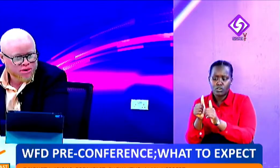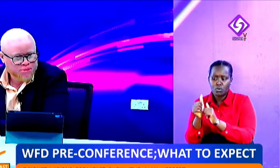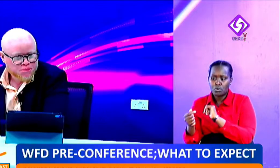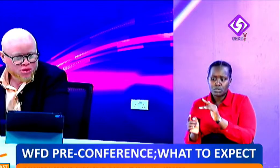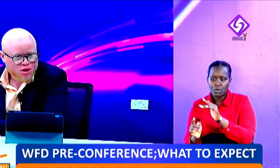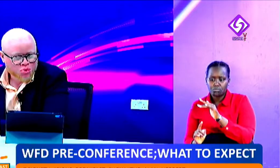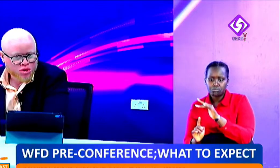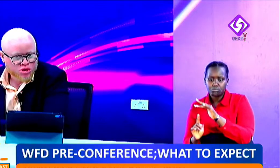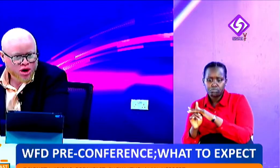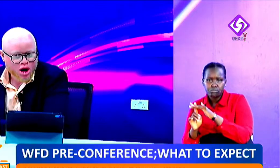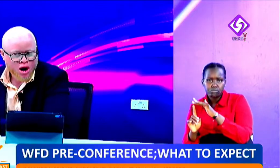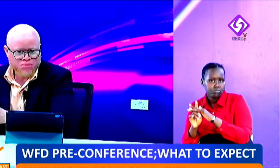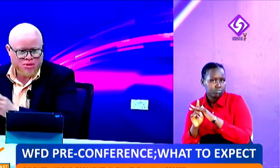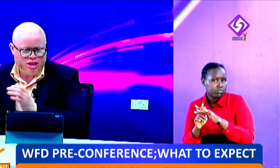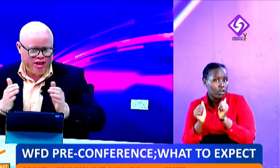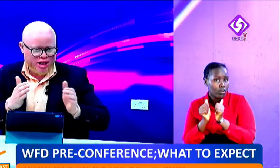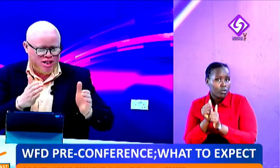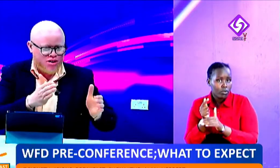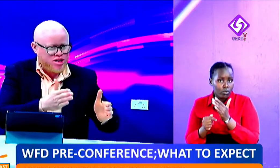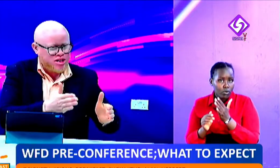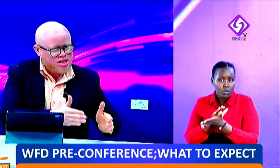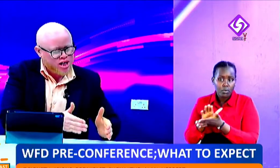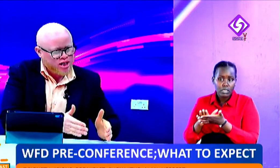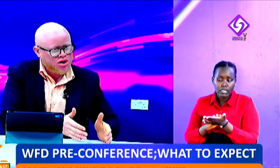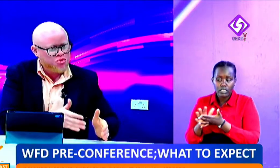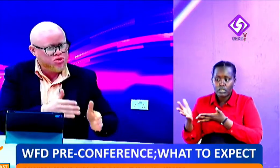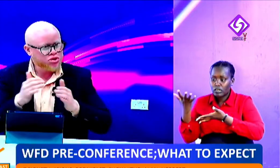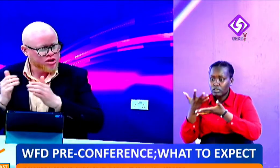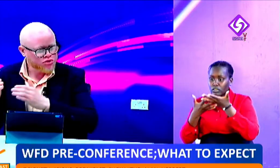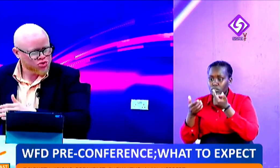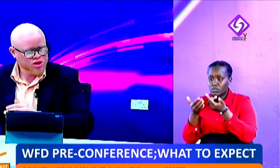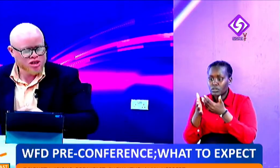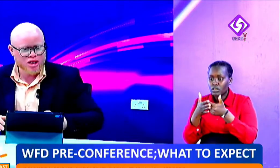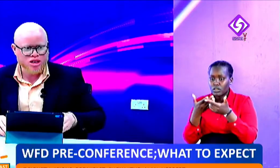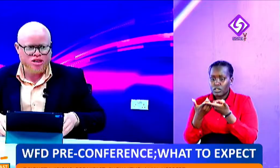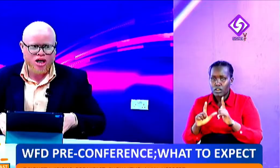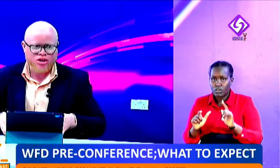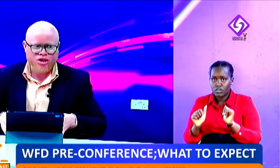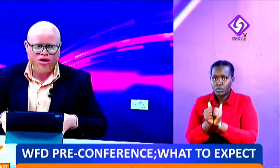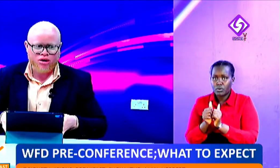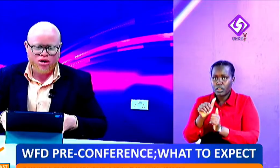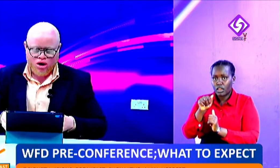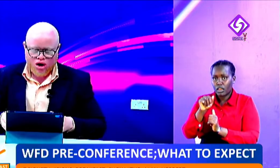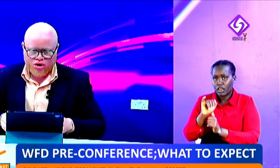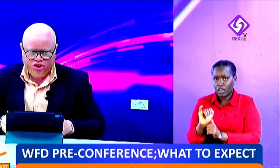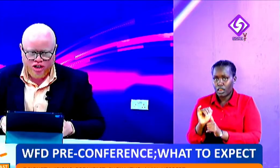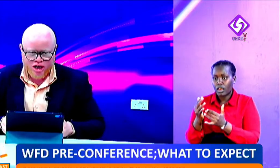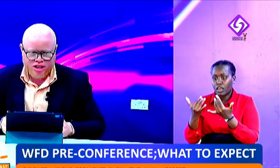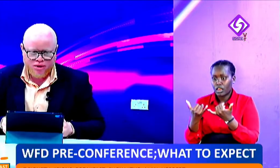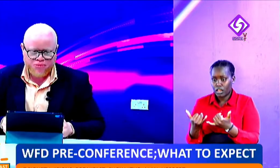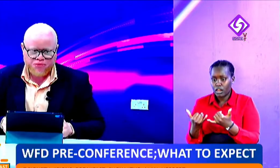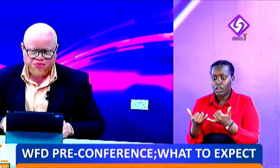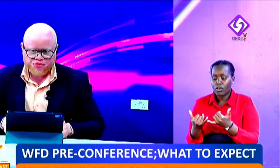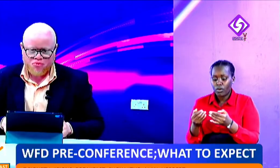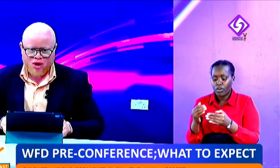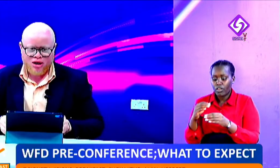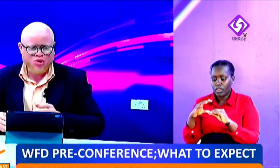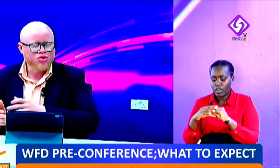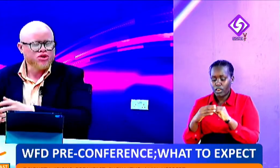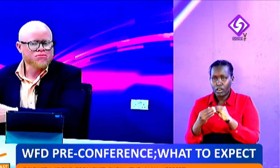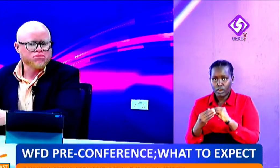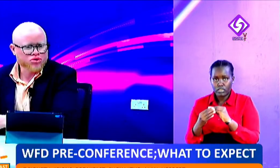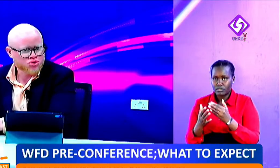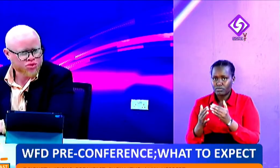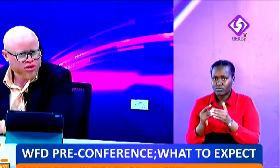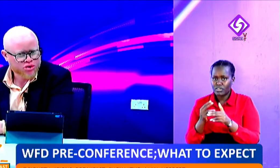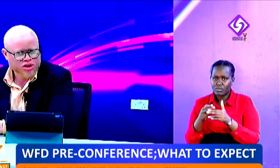with are basically interacting sign language with artificial intelligence, and they are creating, let me call